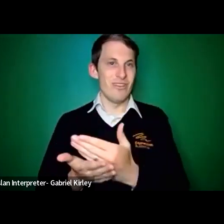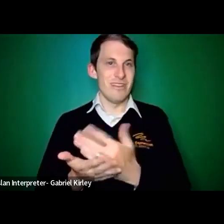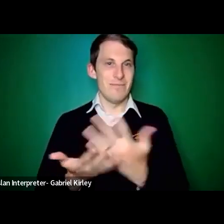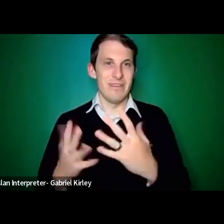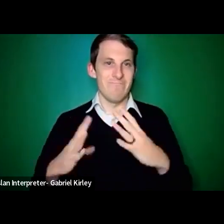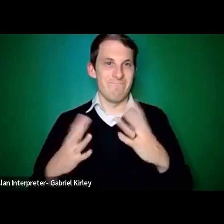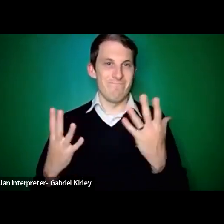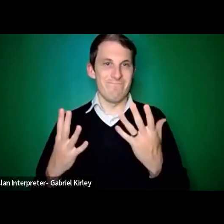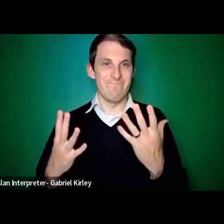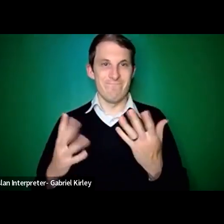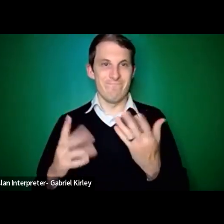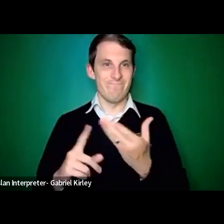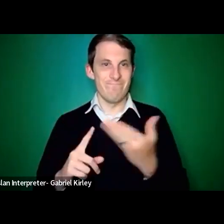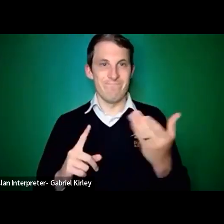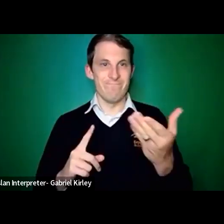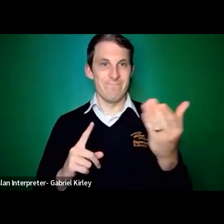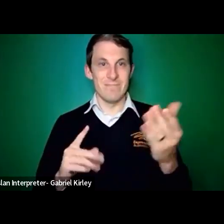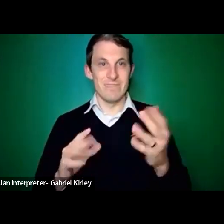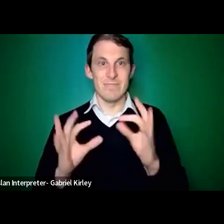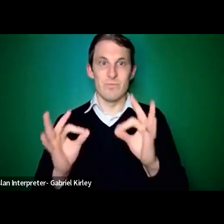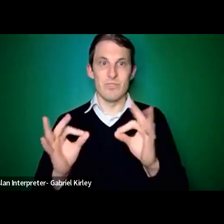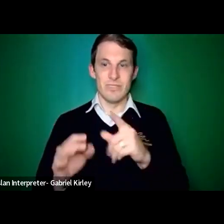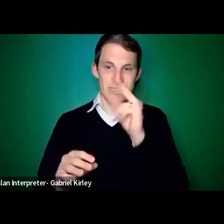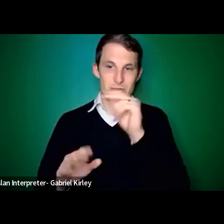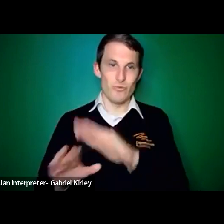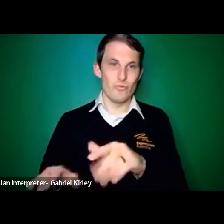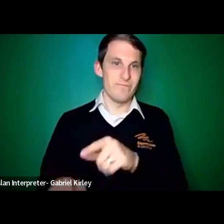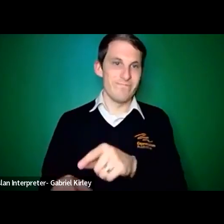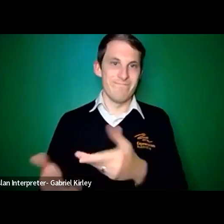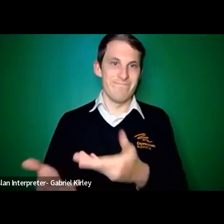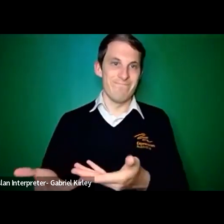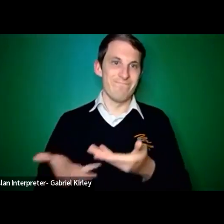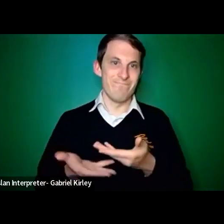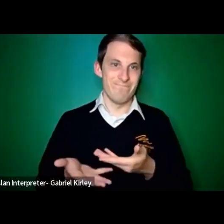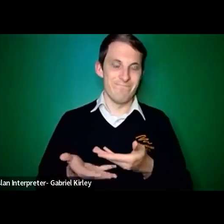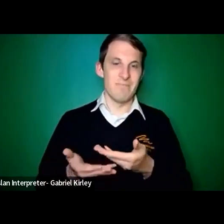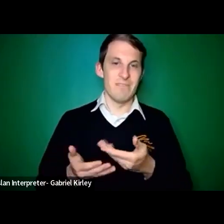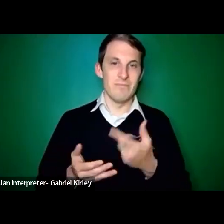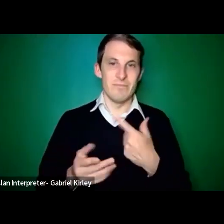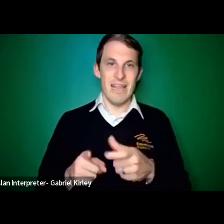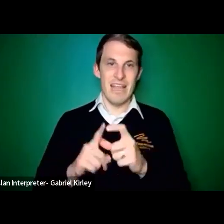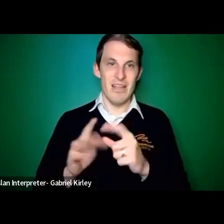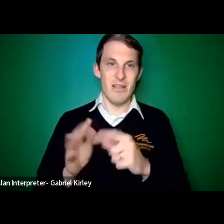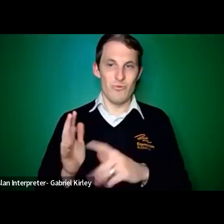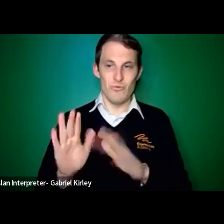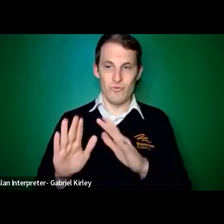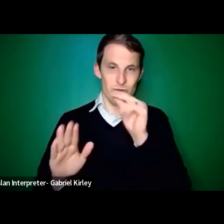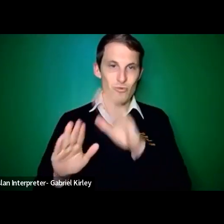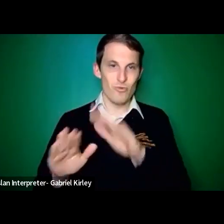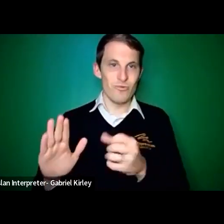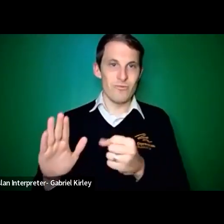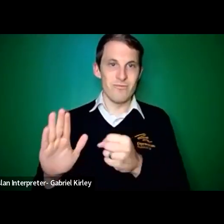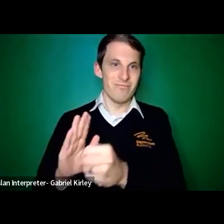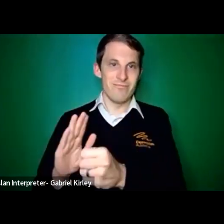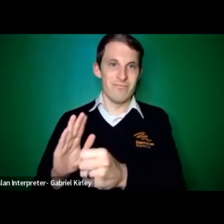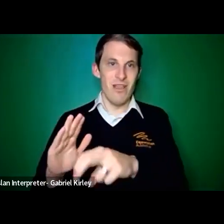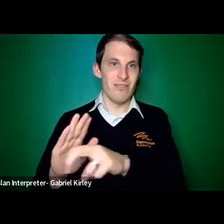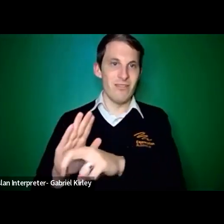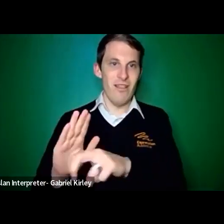there, especially with young children, because it's extremely hard to isolate young children from